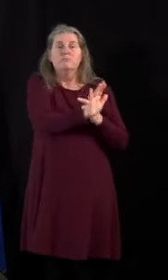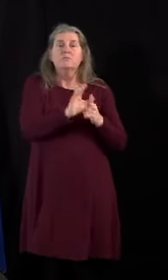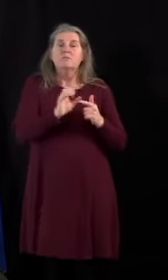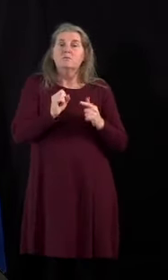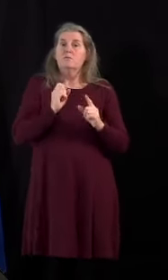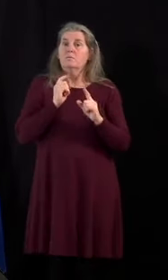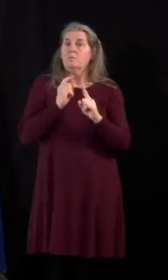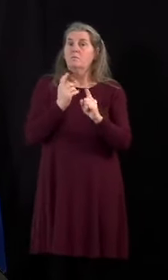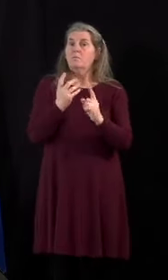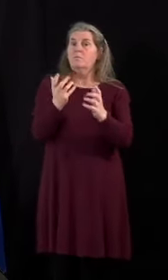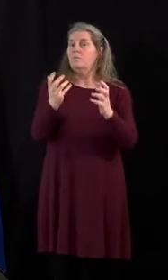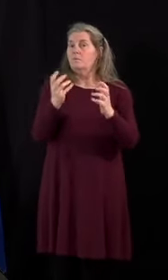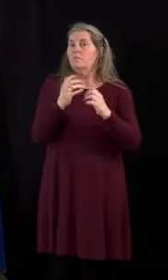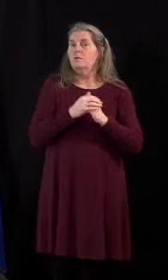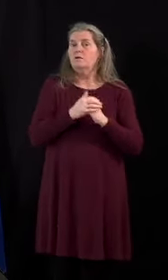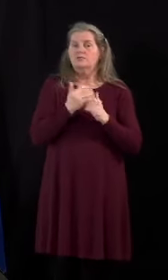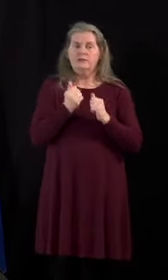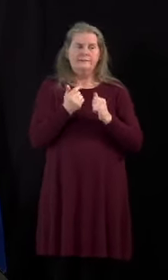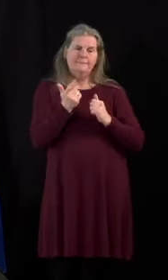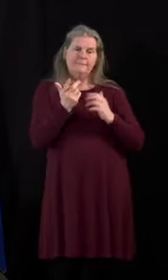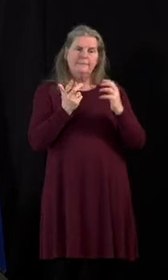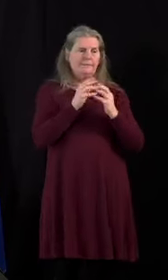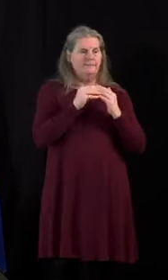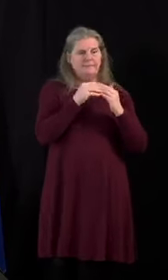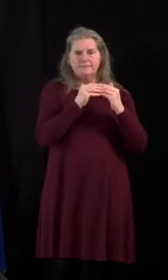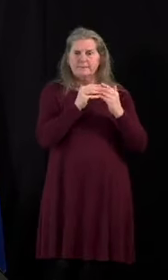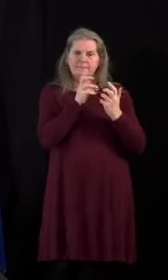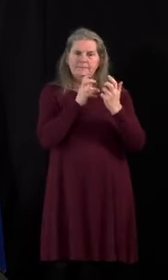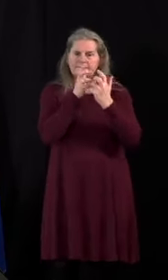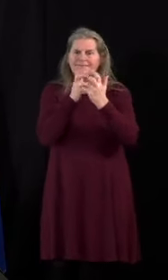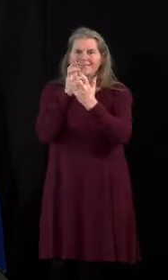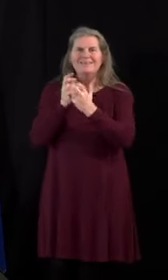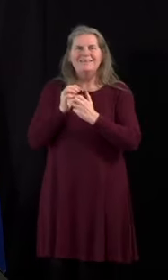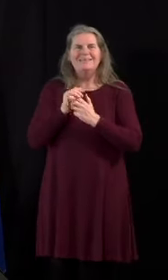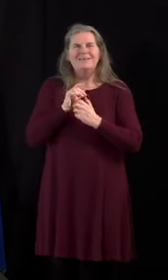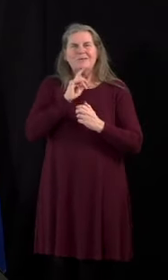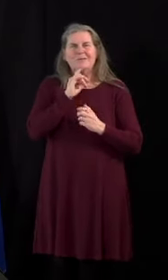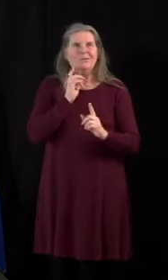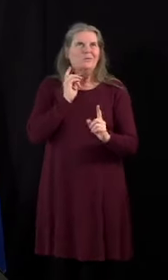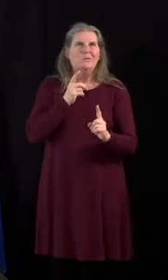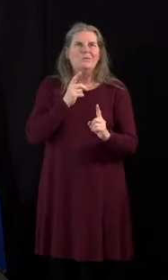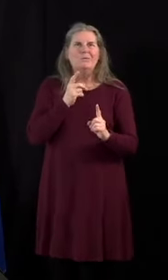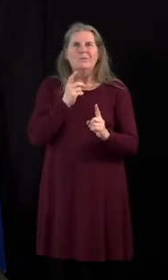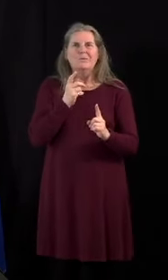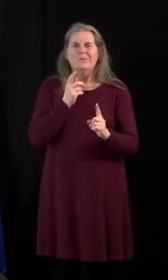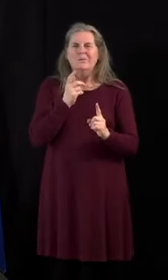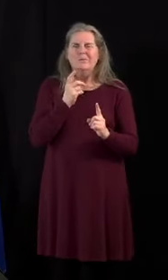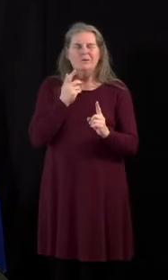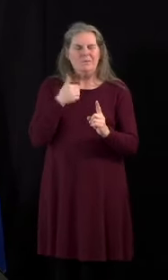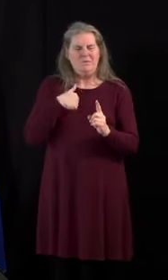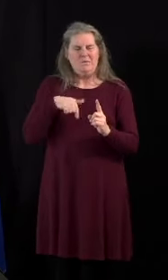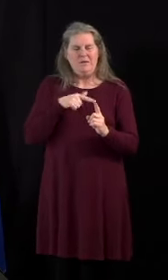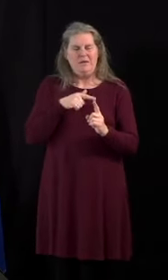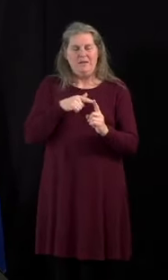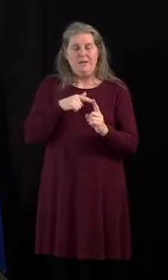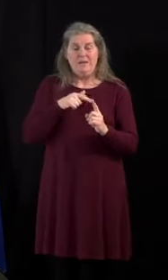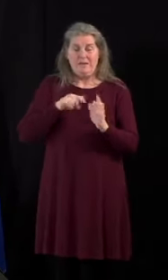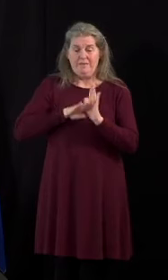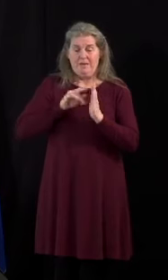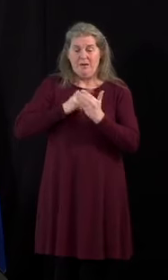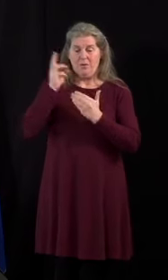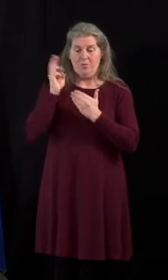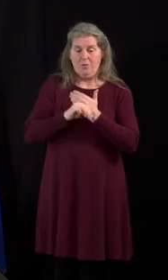to do is we're trying to be flexible. This is not about we didn't build a